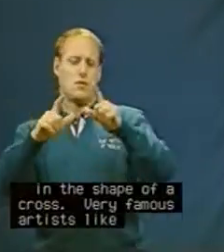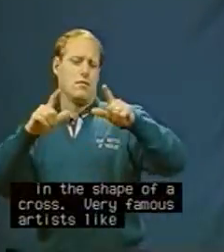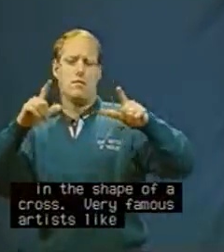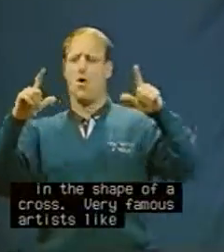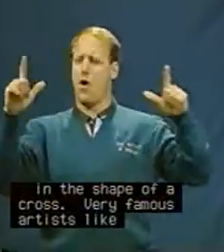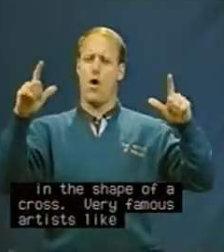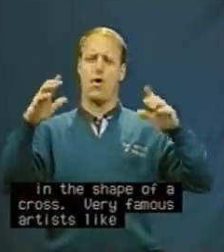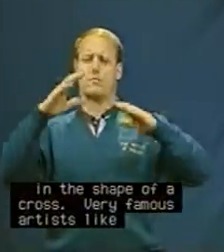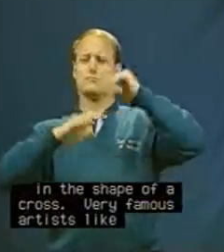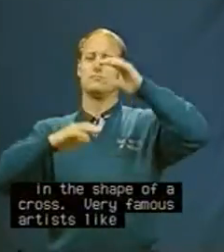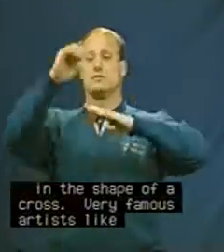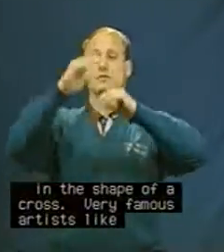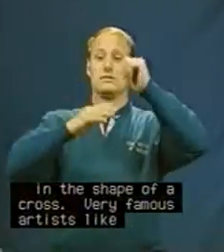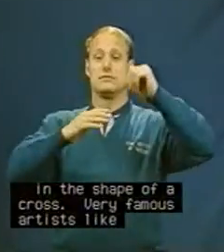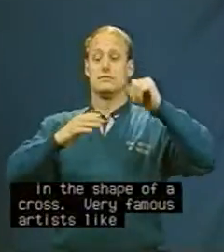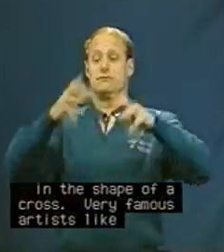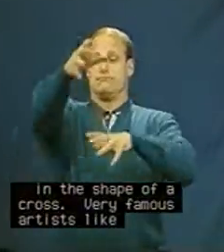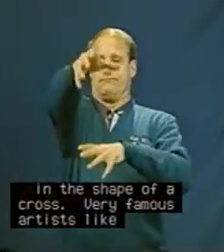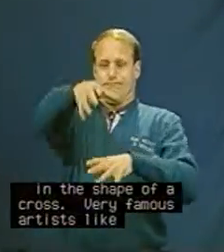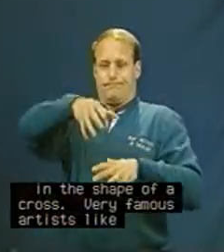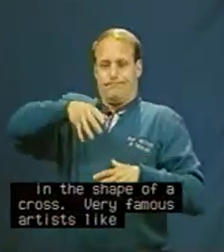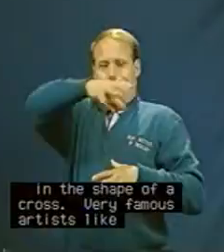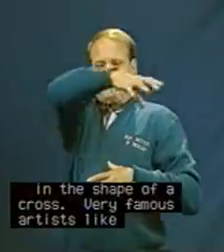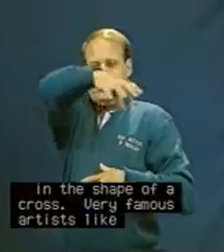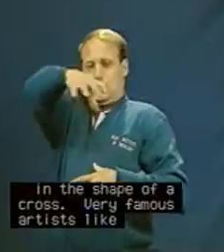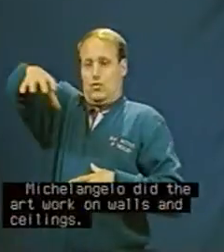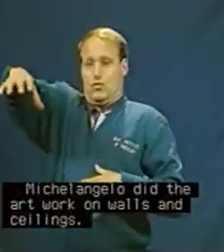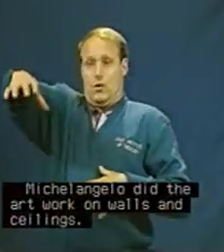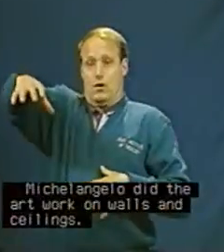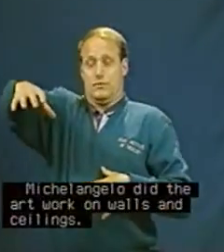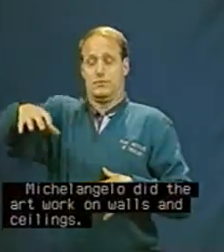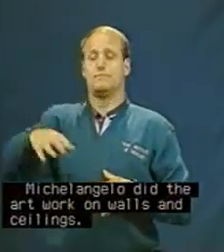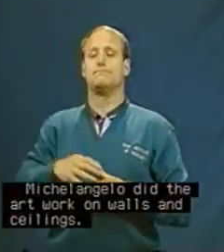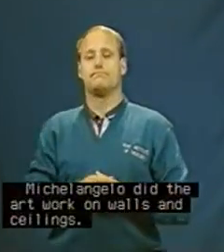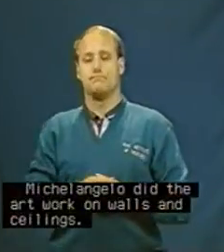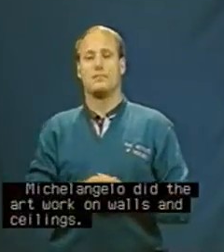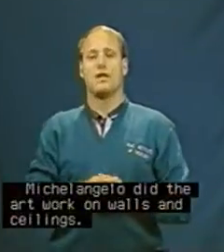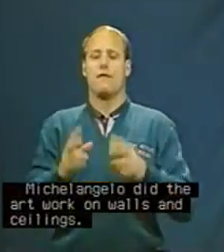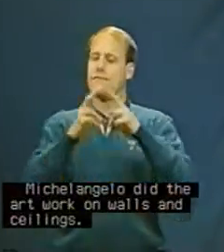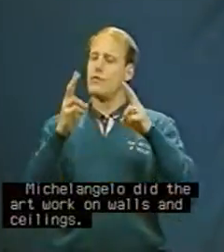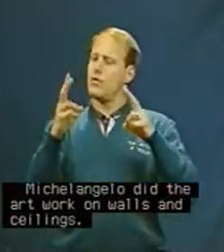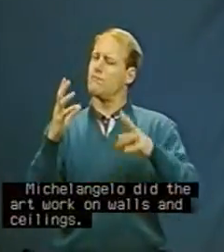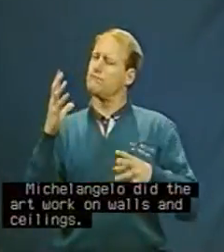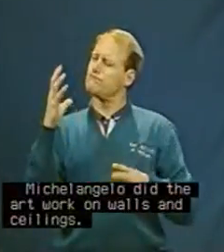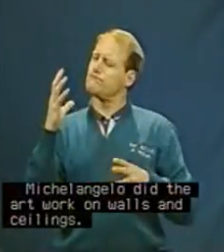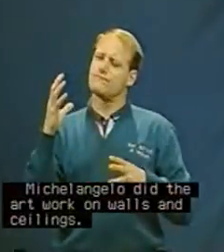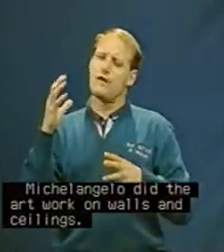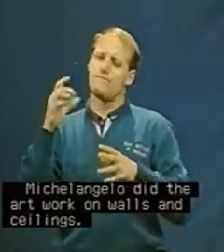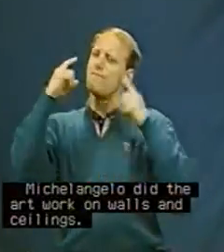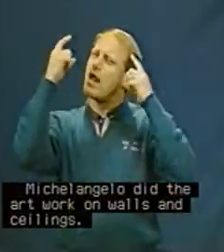In the shape of a cross. Very famous artists like Michelangelo did the artwork on the walls